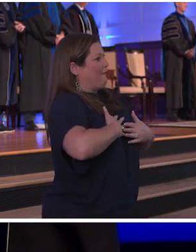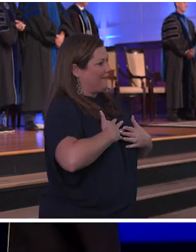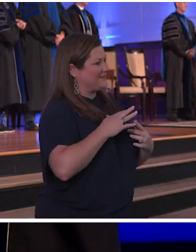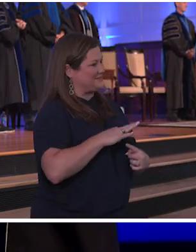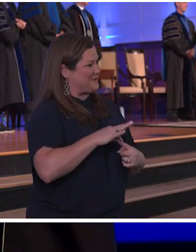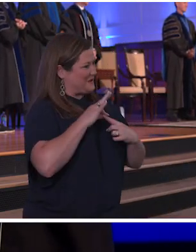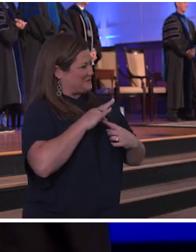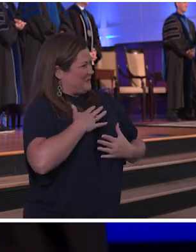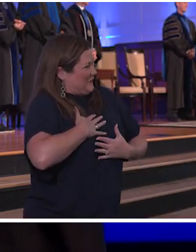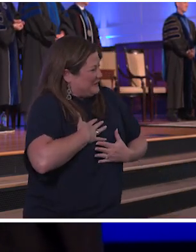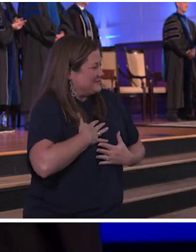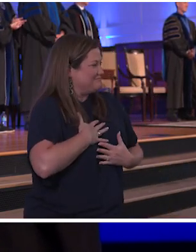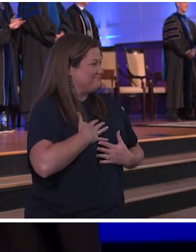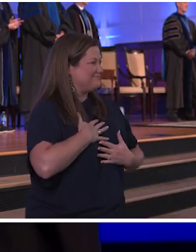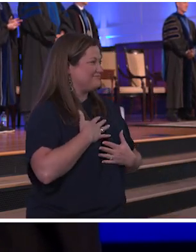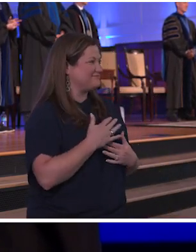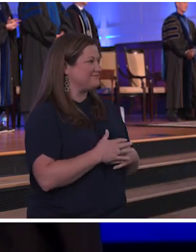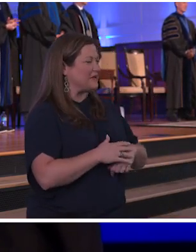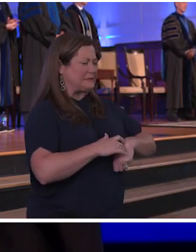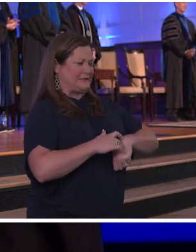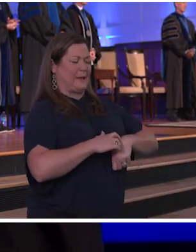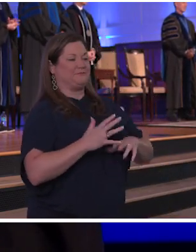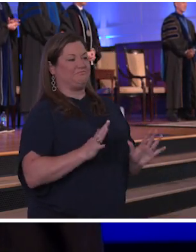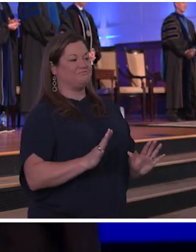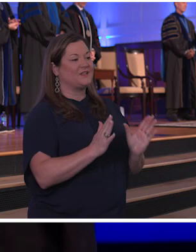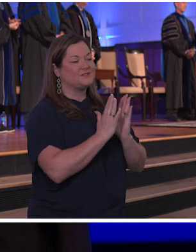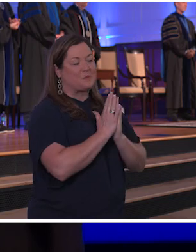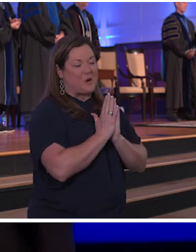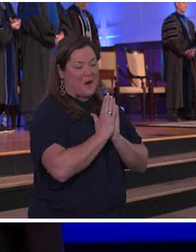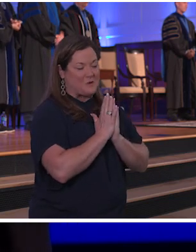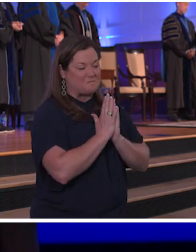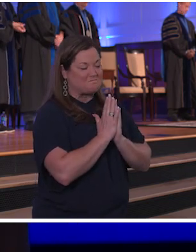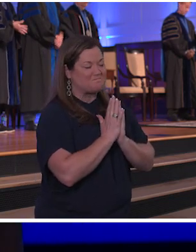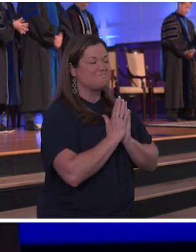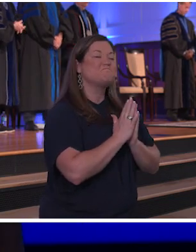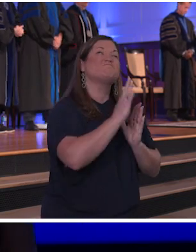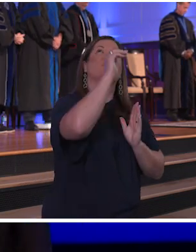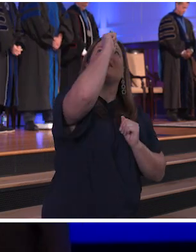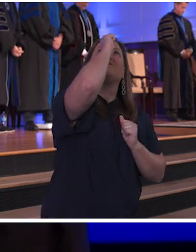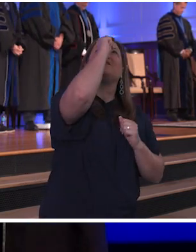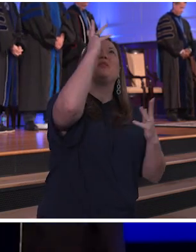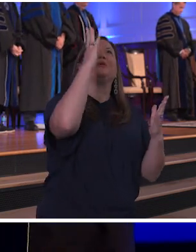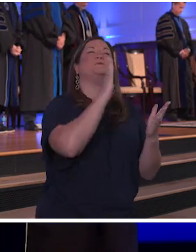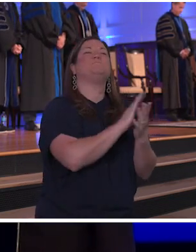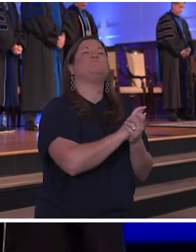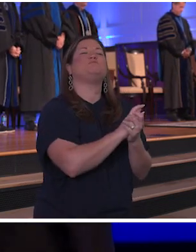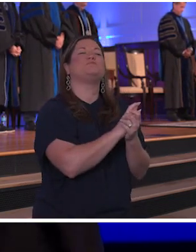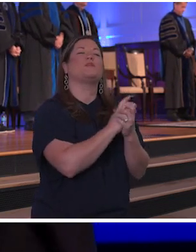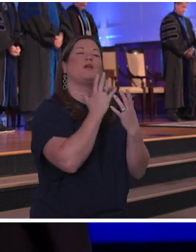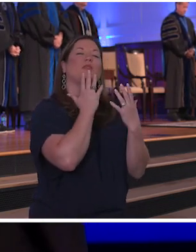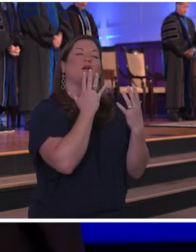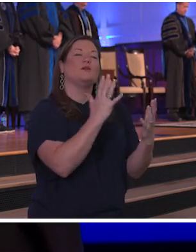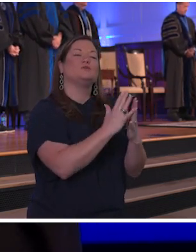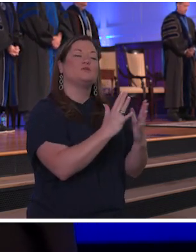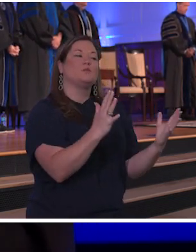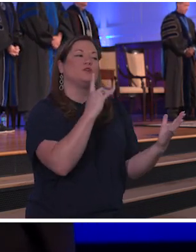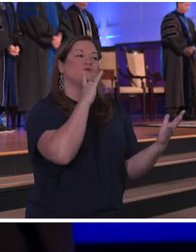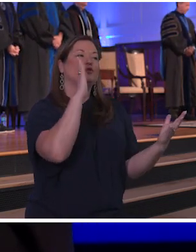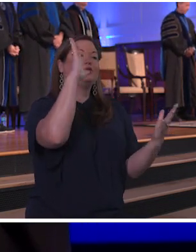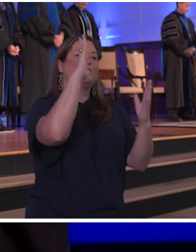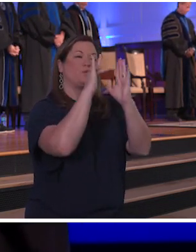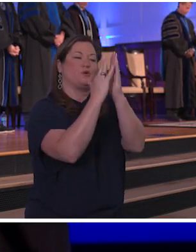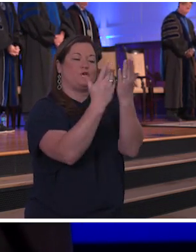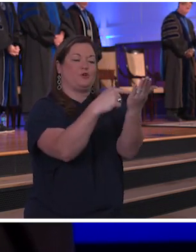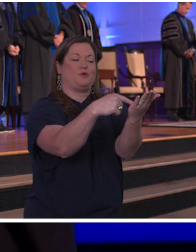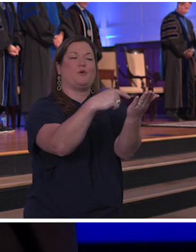The hour's late. Let me close us in prayer. Heavenly Father, thank you so much for the wisdom of your word, and thank